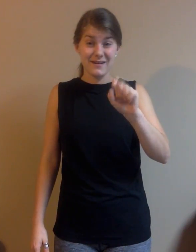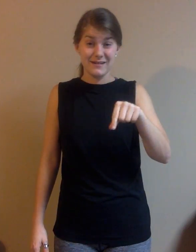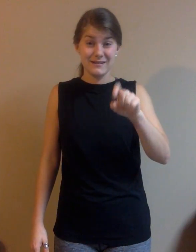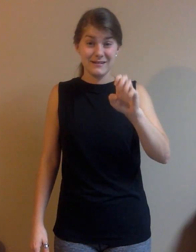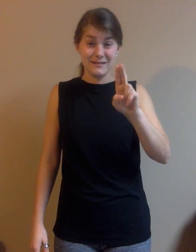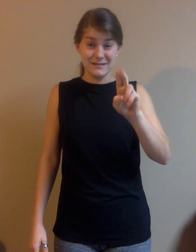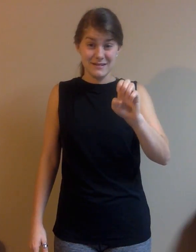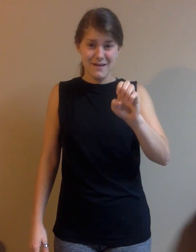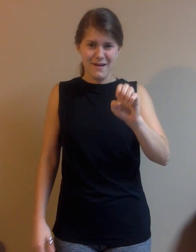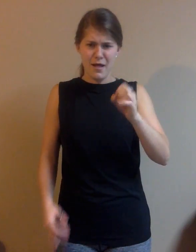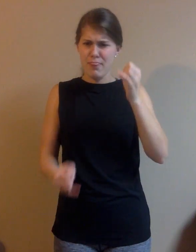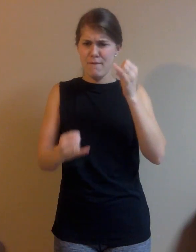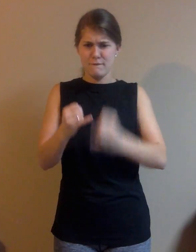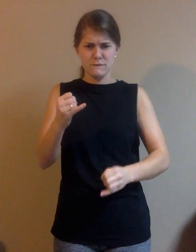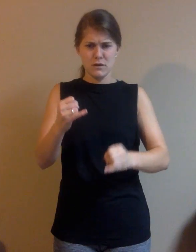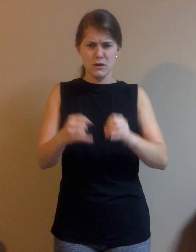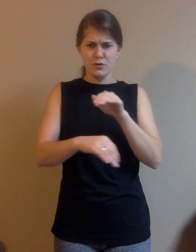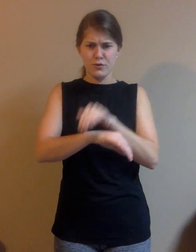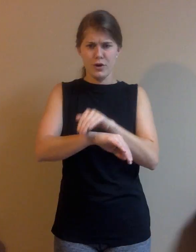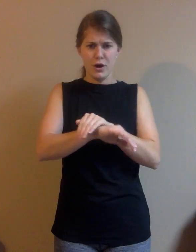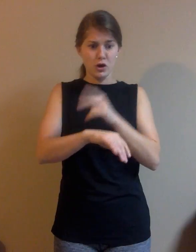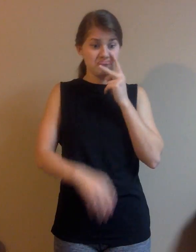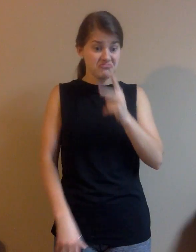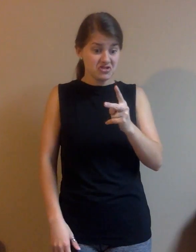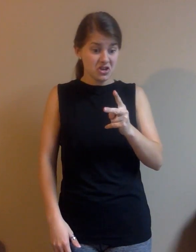uncontrollably off the beat.